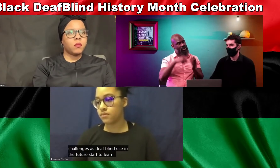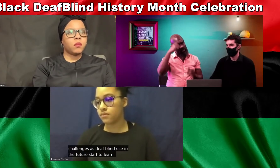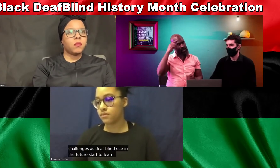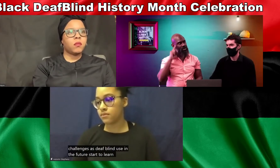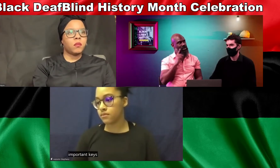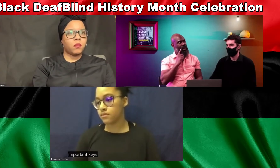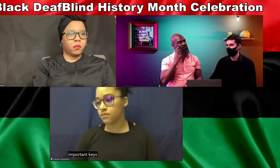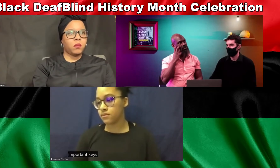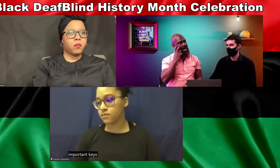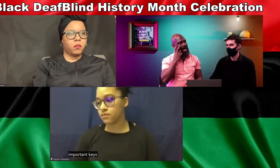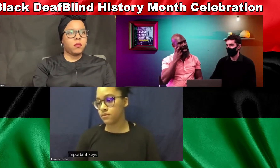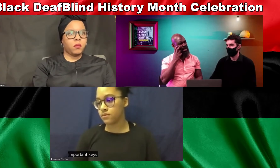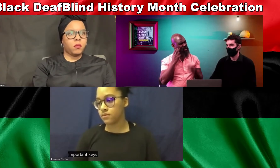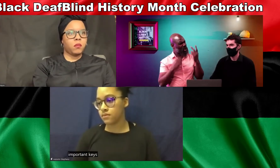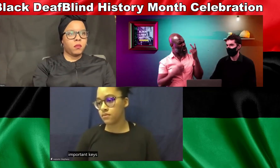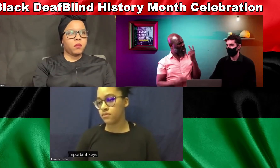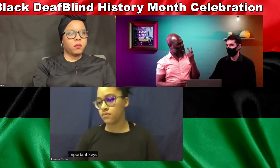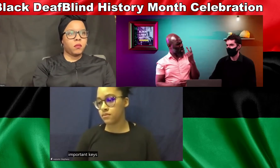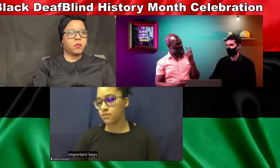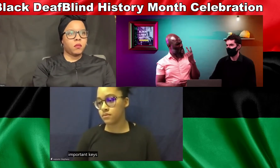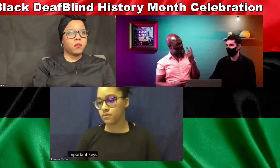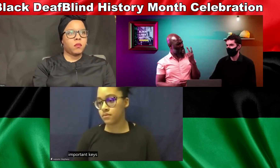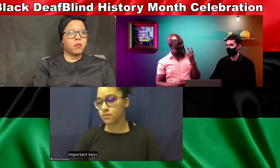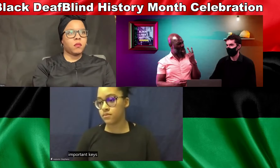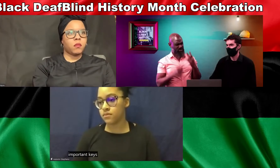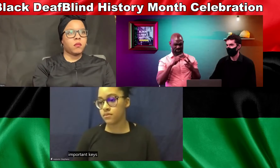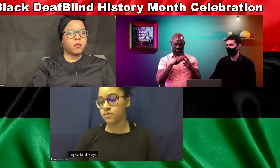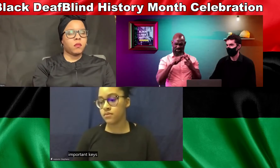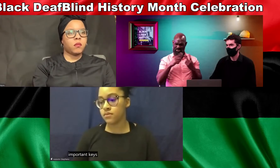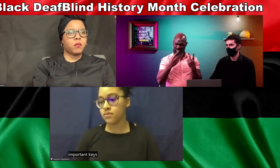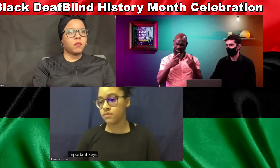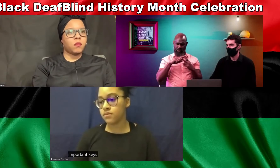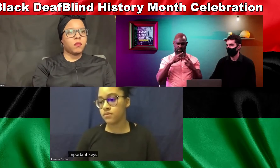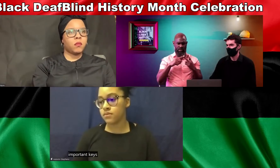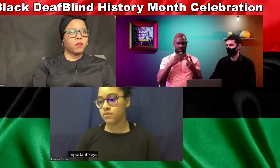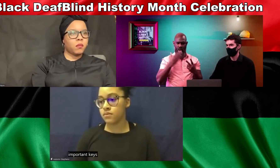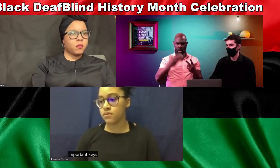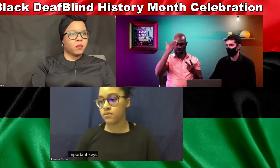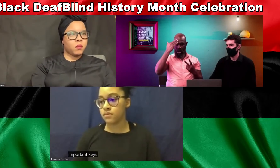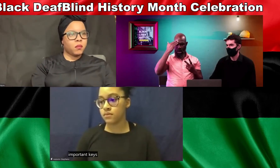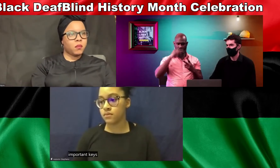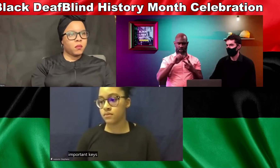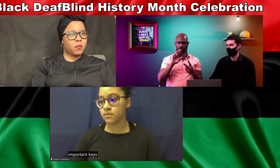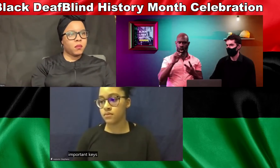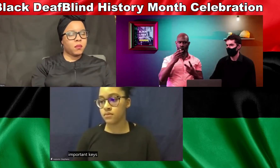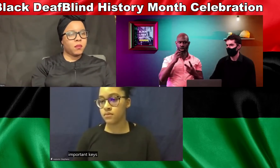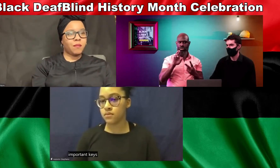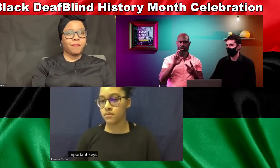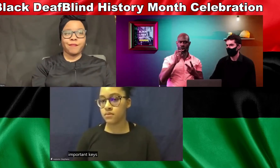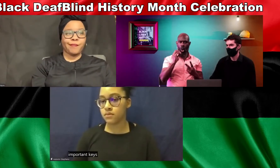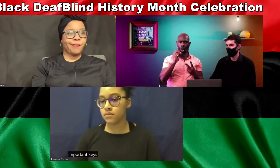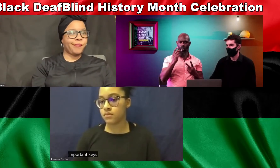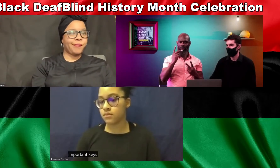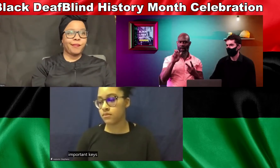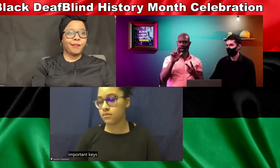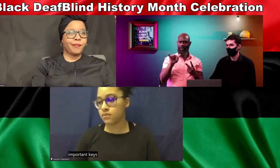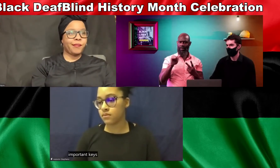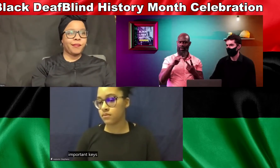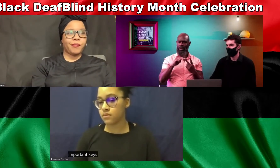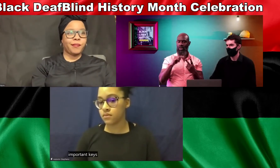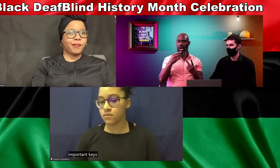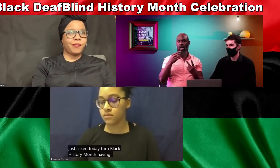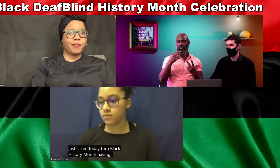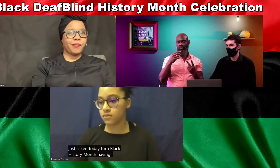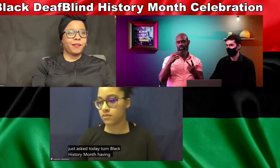just as today, during Black History Month, having two great speakers